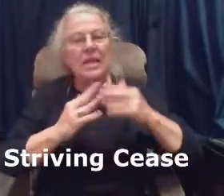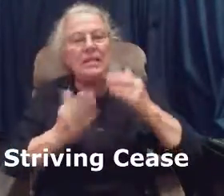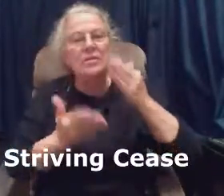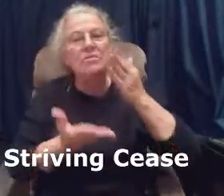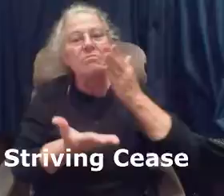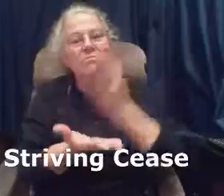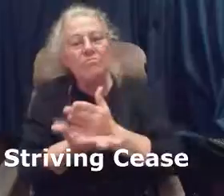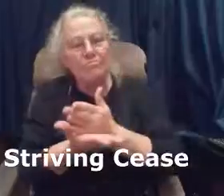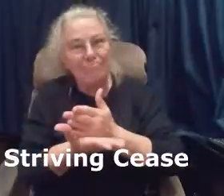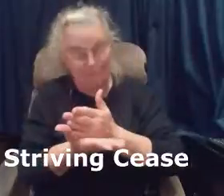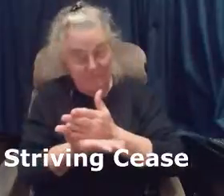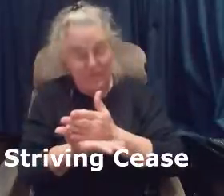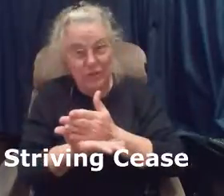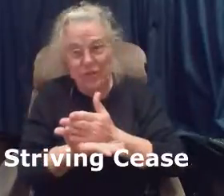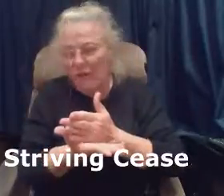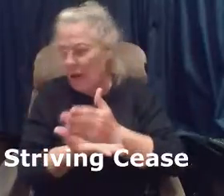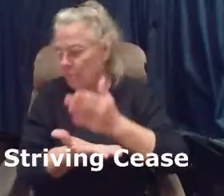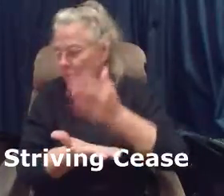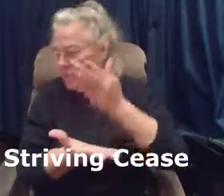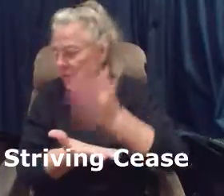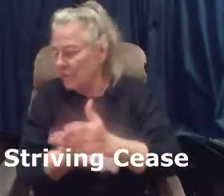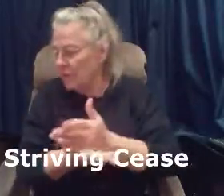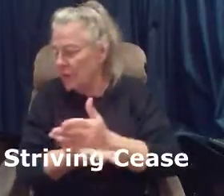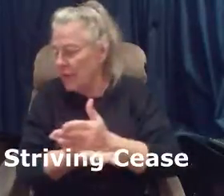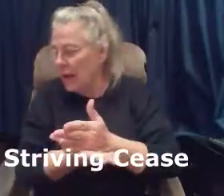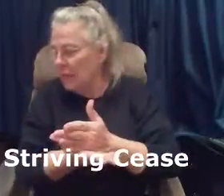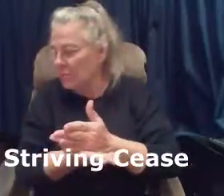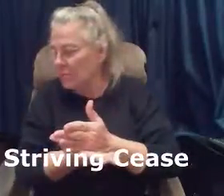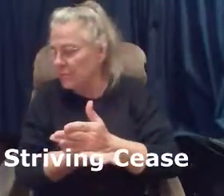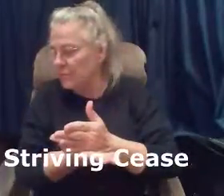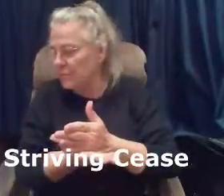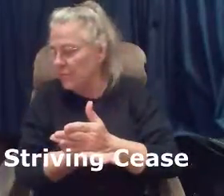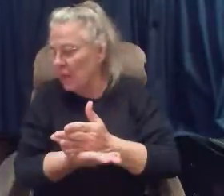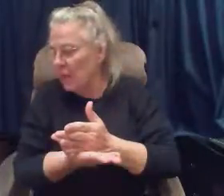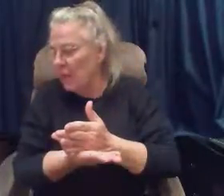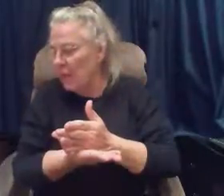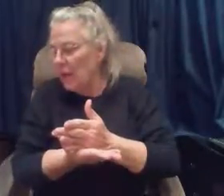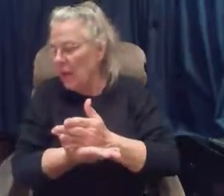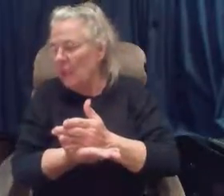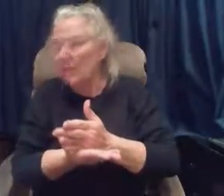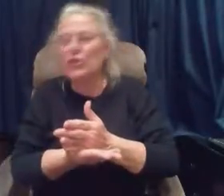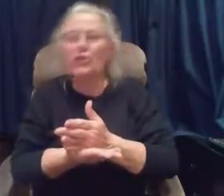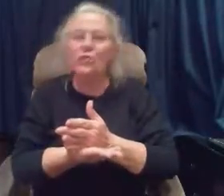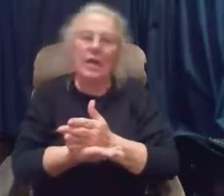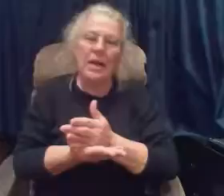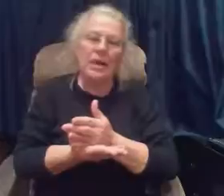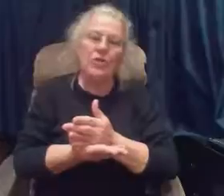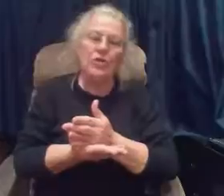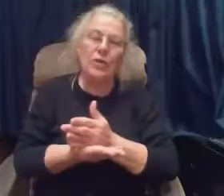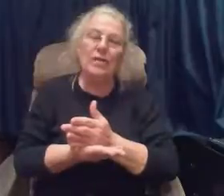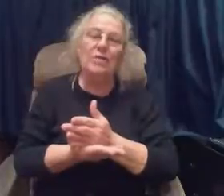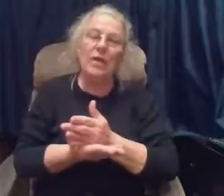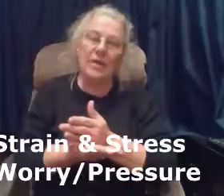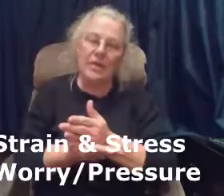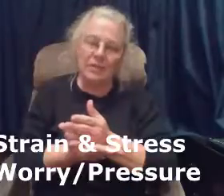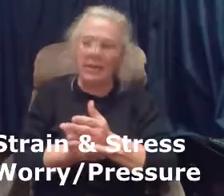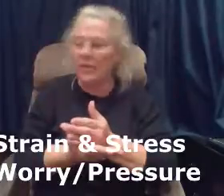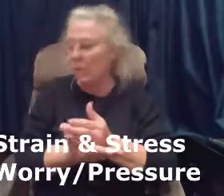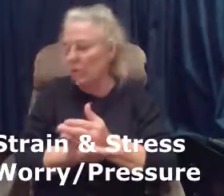Cease, to stop. Just come straight down. the strain and stress. Now, here's another word